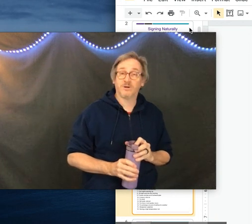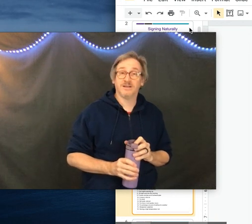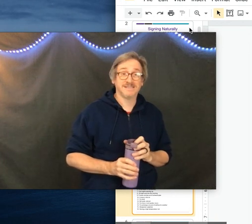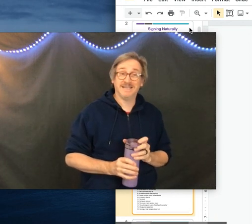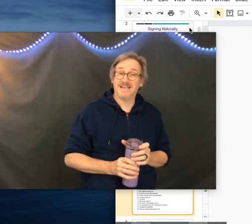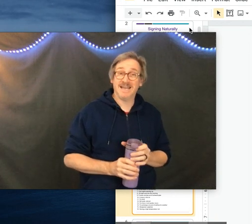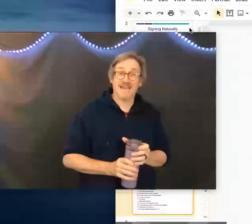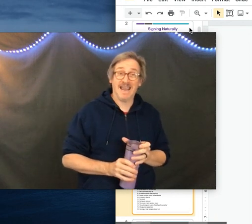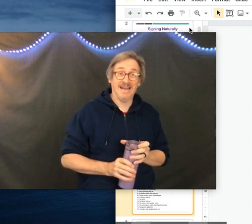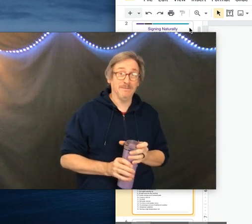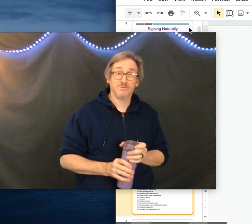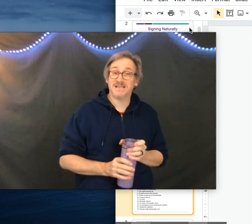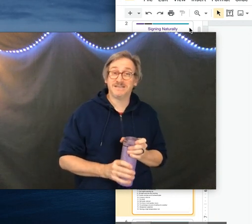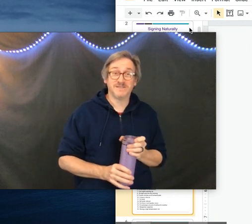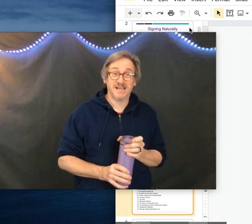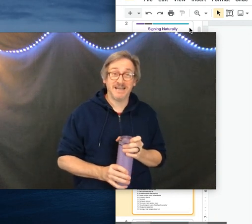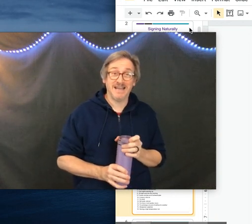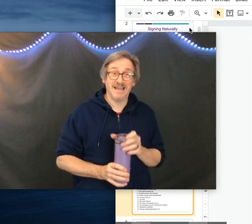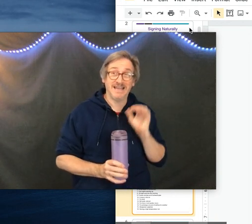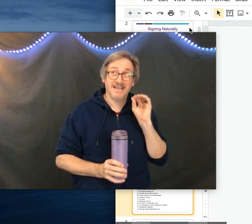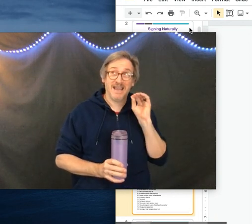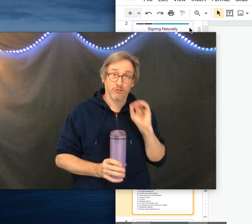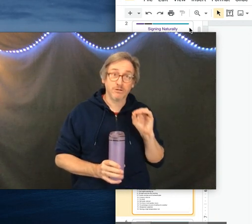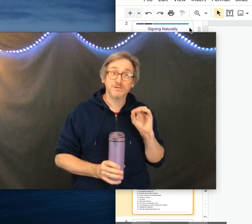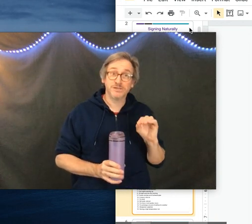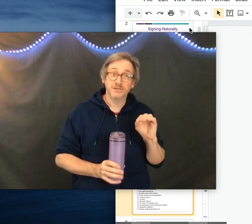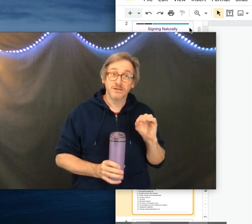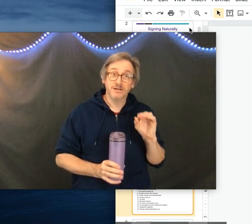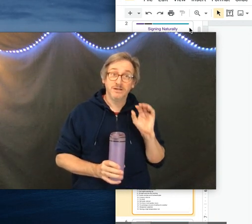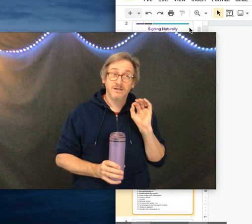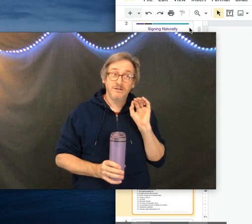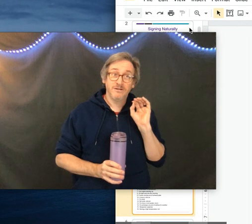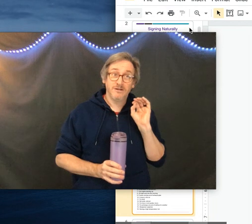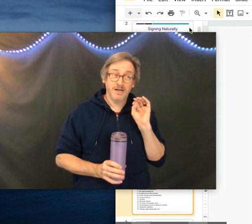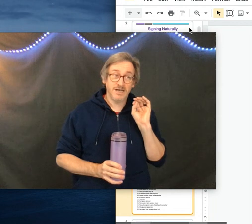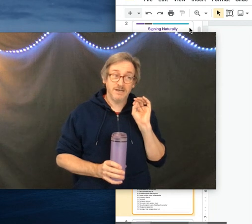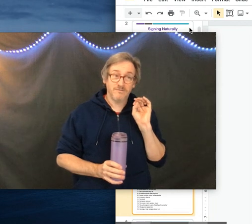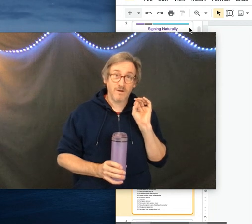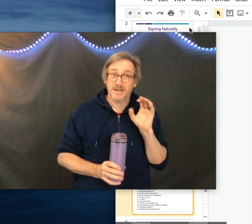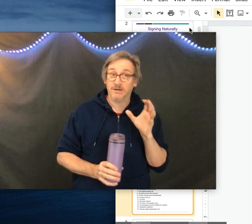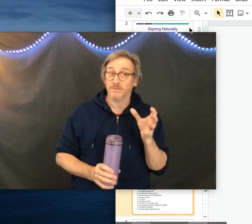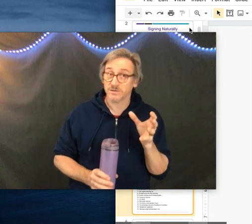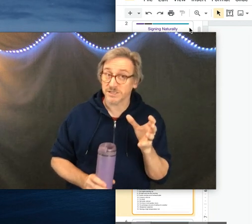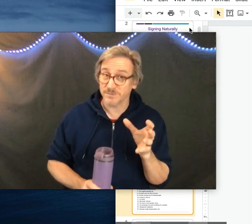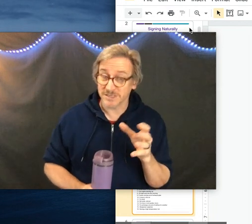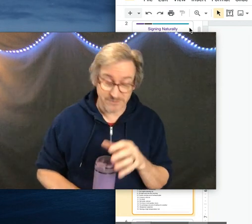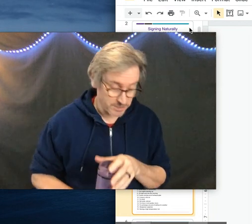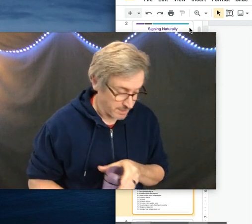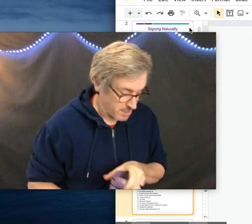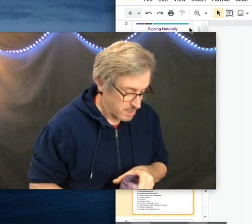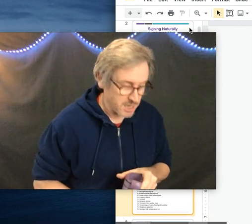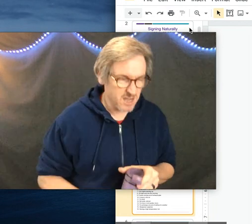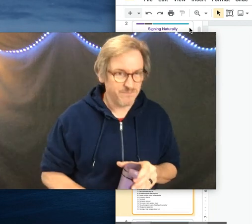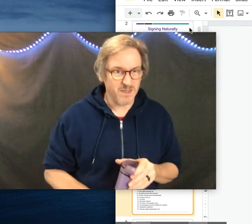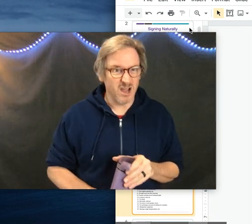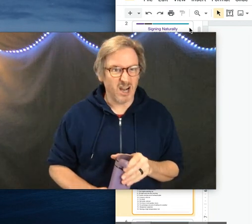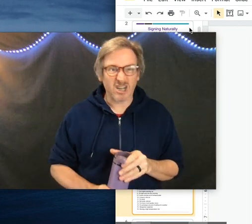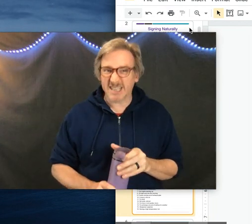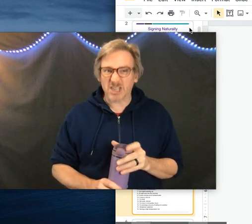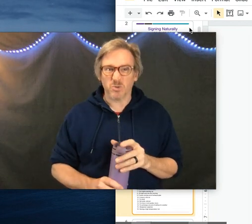said it before, and I'll say it again: 80% of sign errors from a hearing person specifically